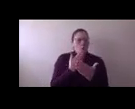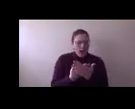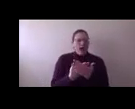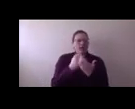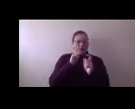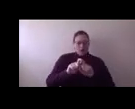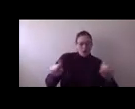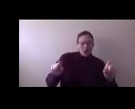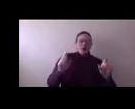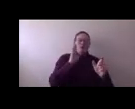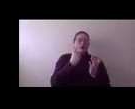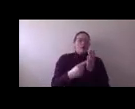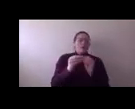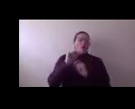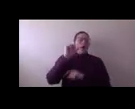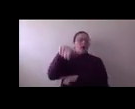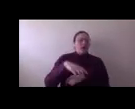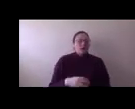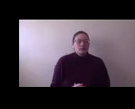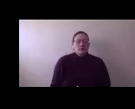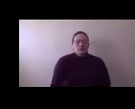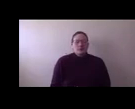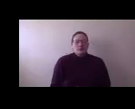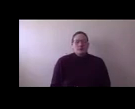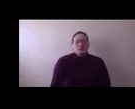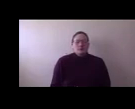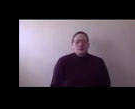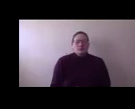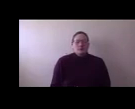a little bit more about them later on.